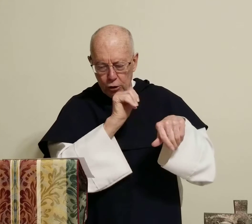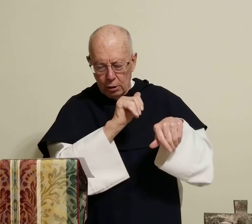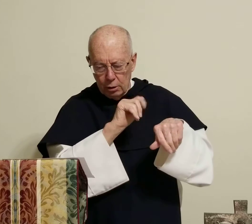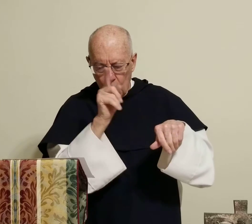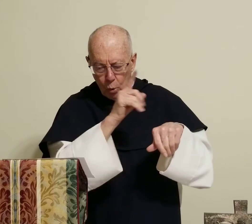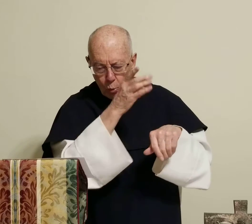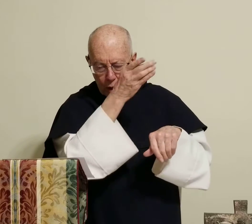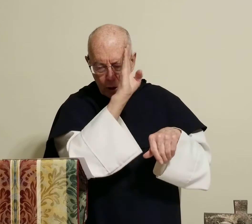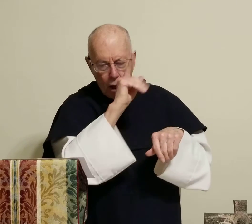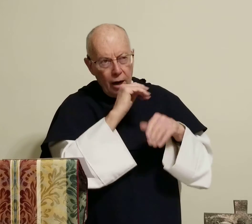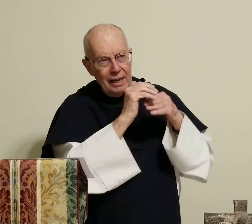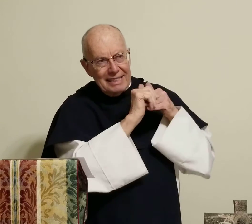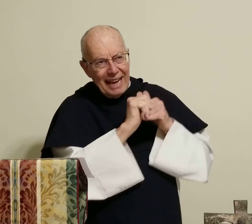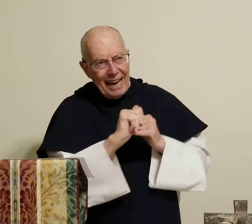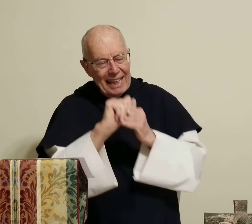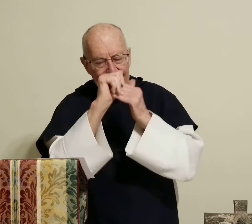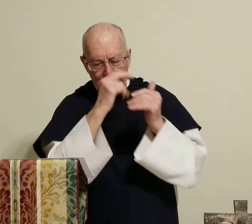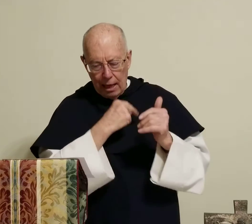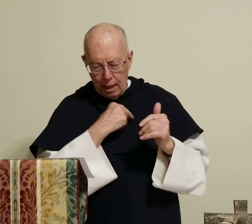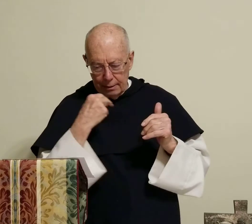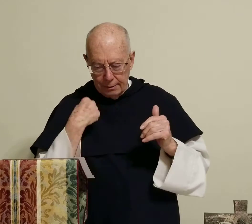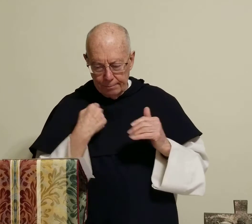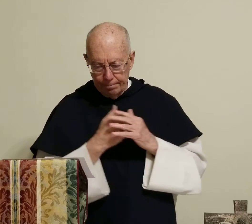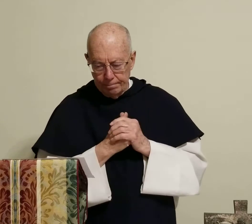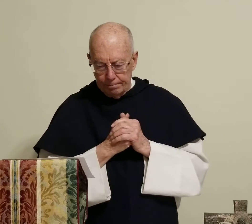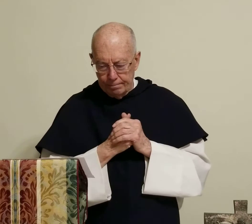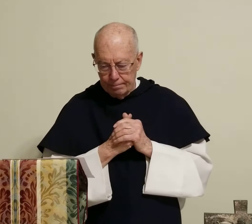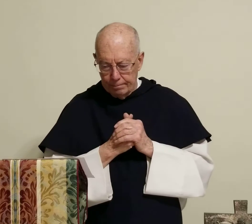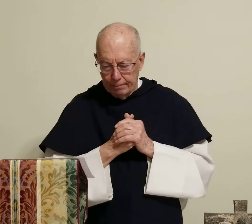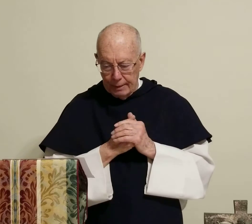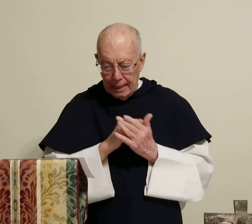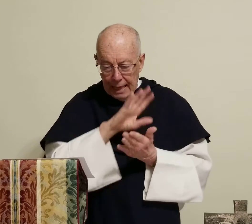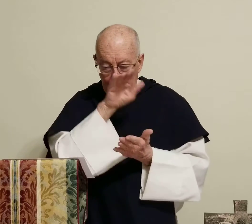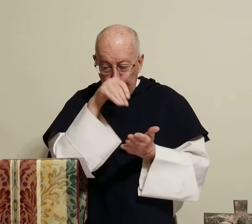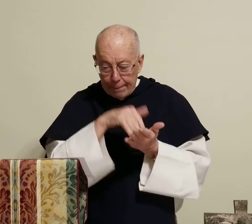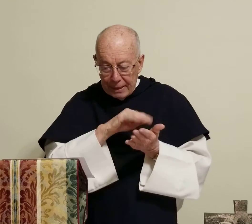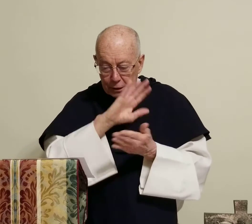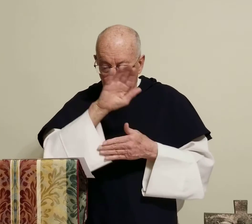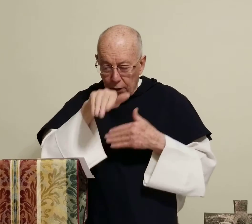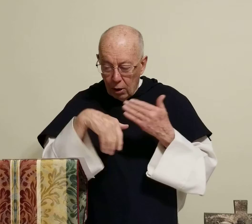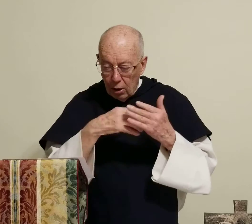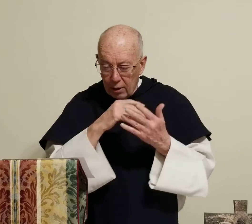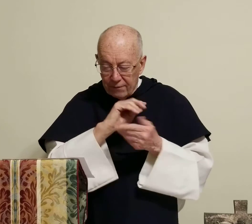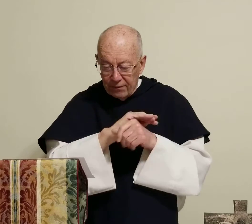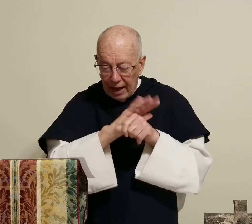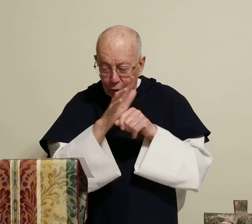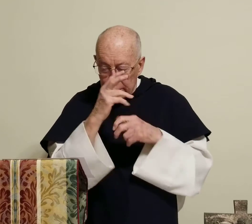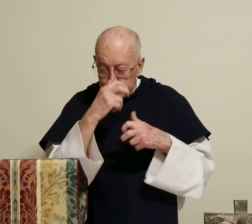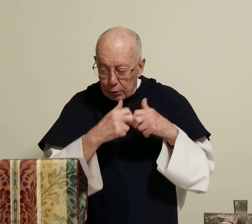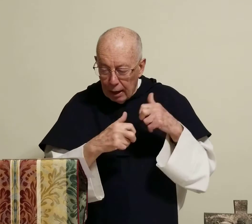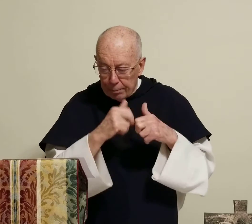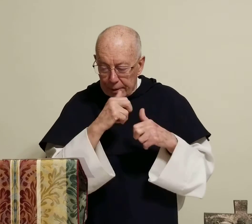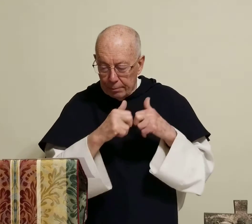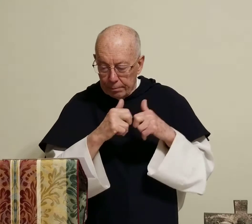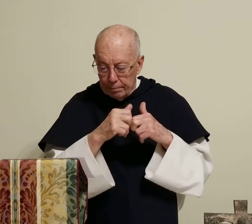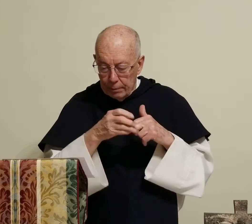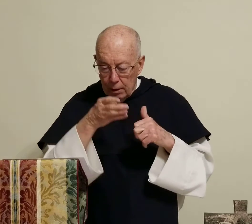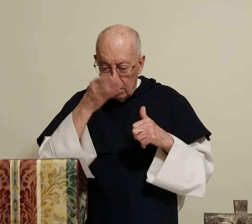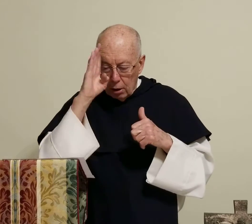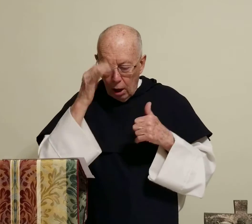vocation when God is leading us. In midst of our Father's problem,